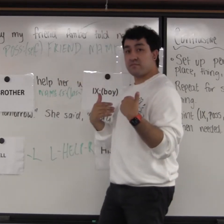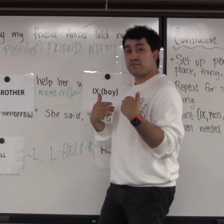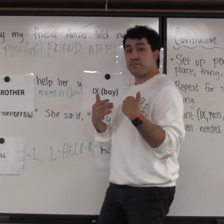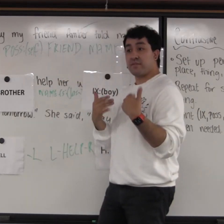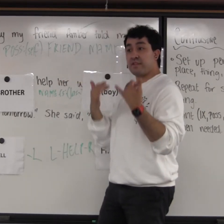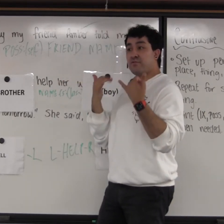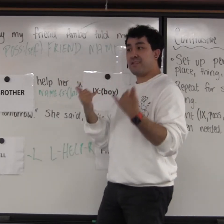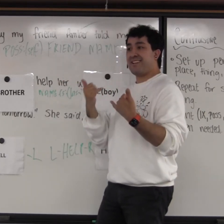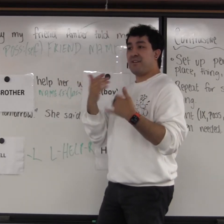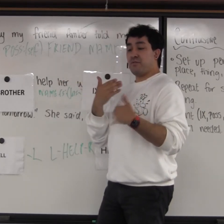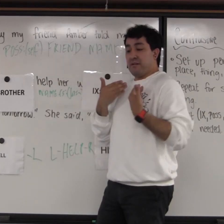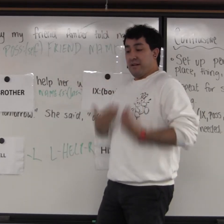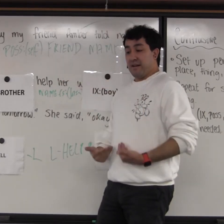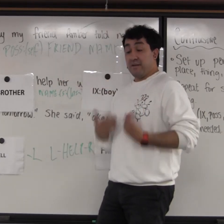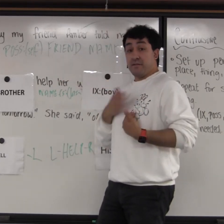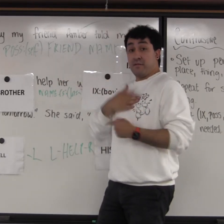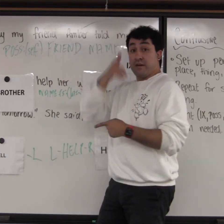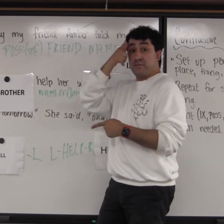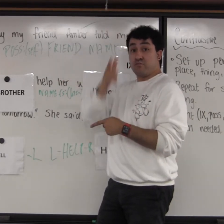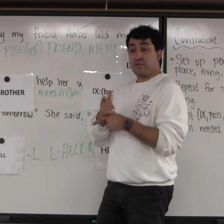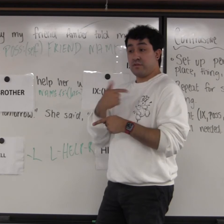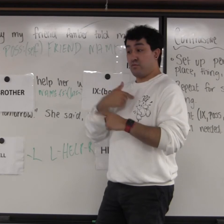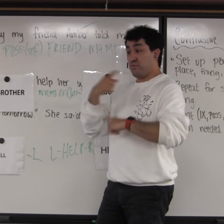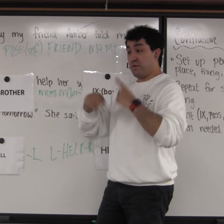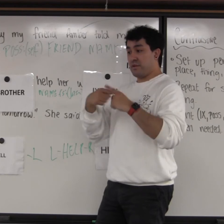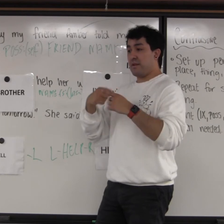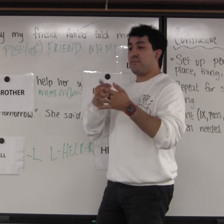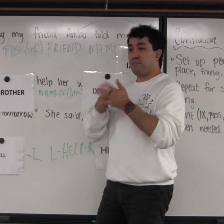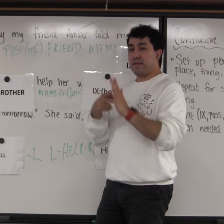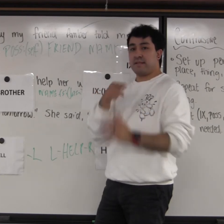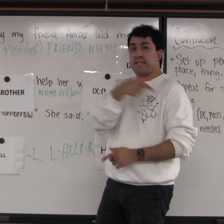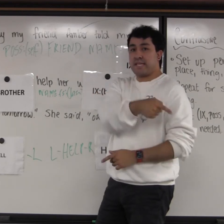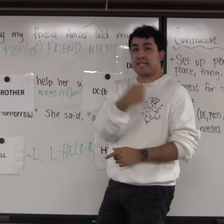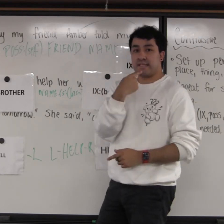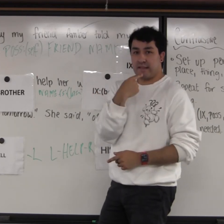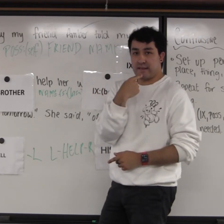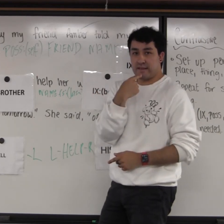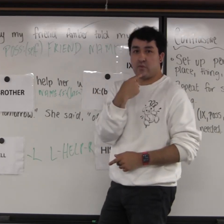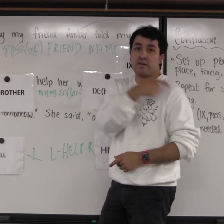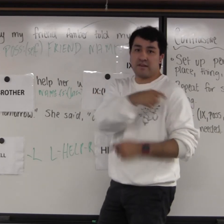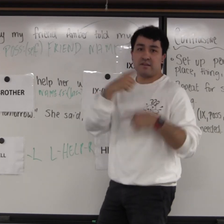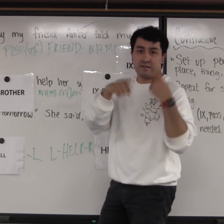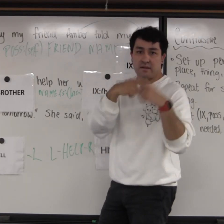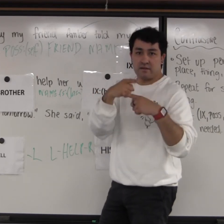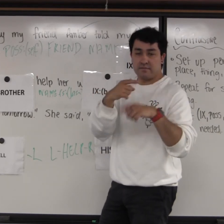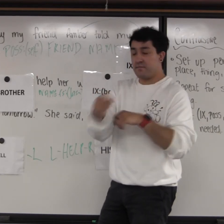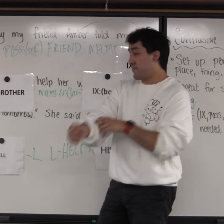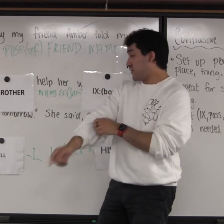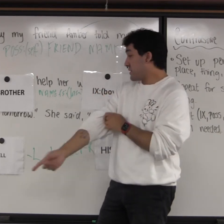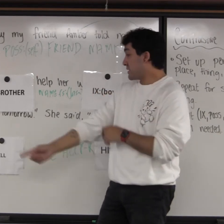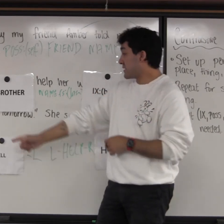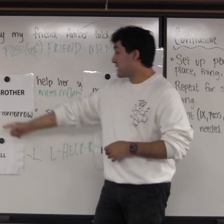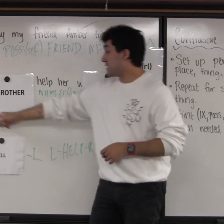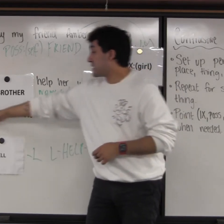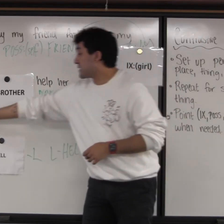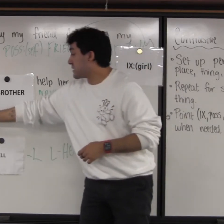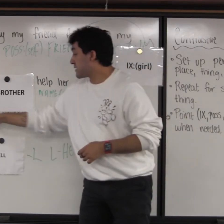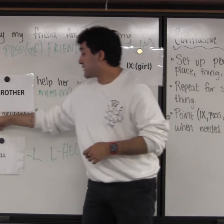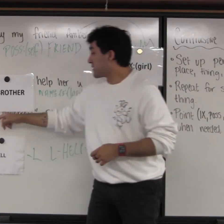the first one to say something. Or I'm going to go ahead and role shift and move my whole body into where my brother was set up. And I'm not going to say he